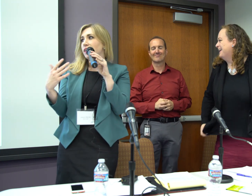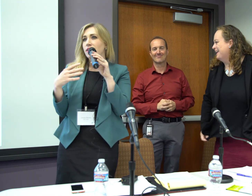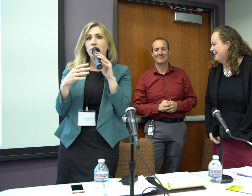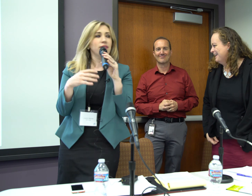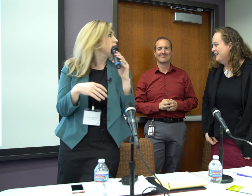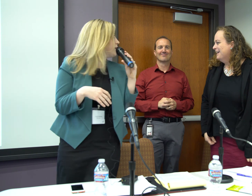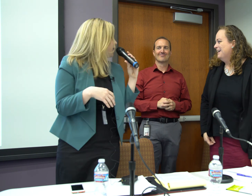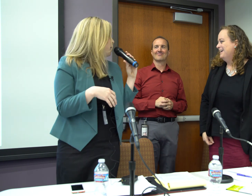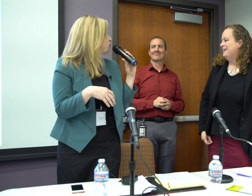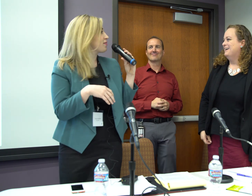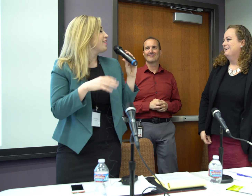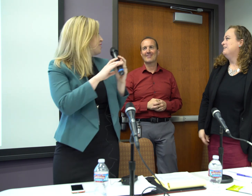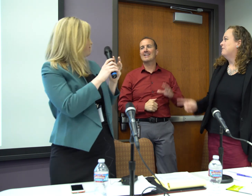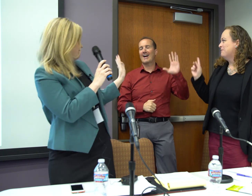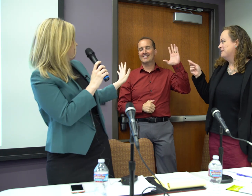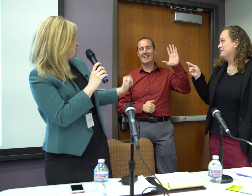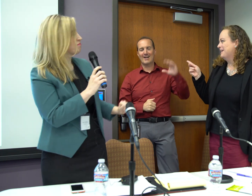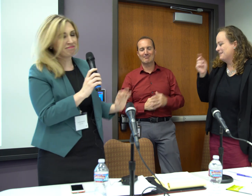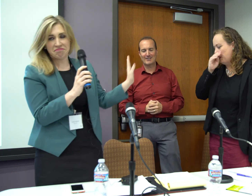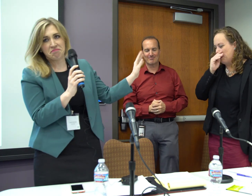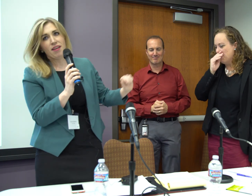temperature fiasco.